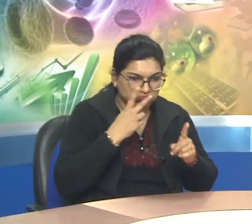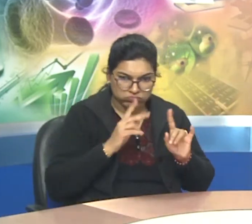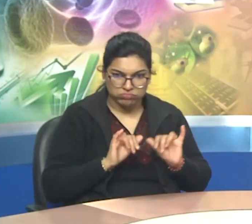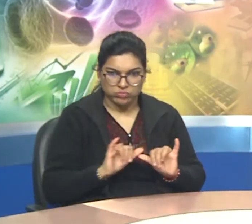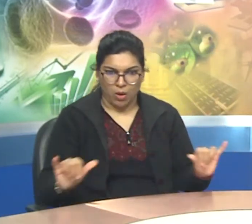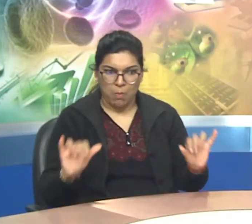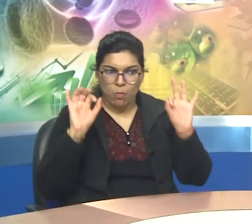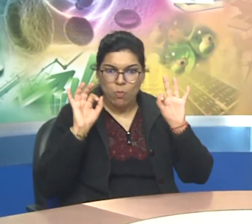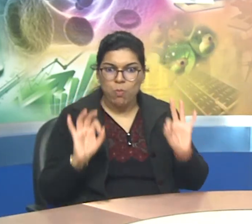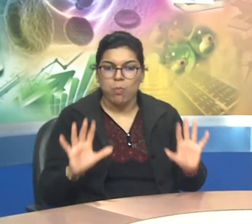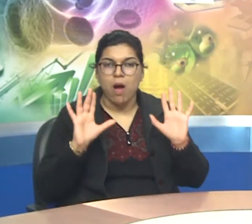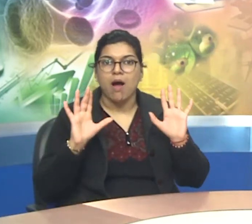in the same way